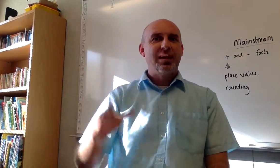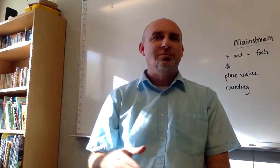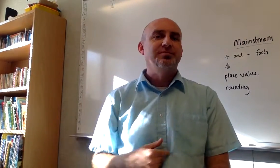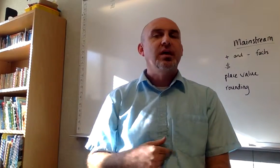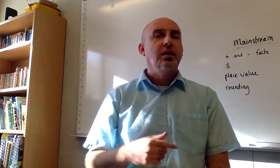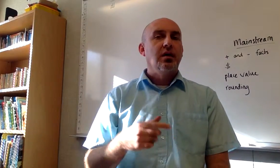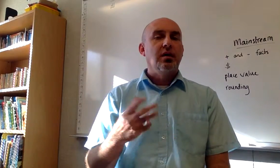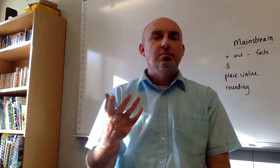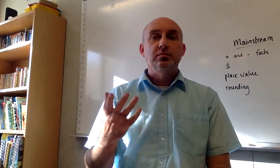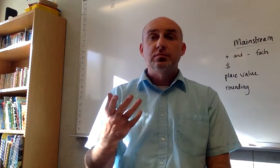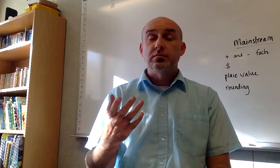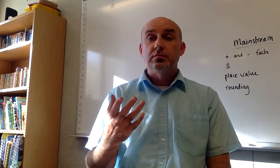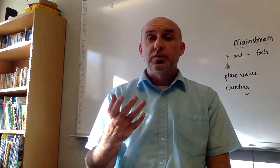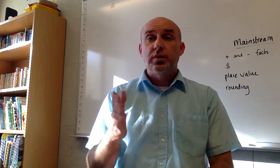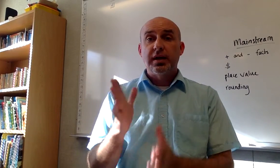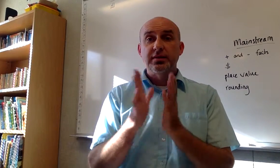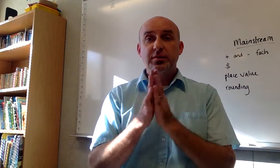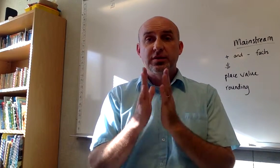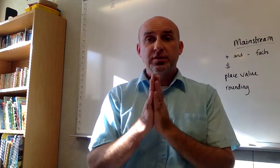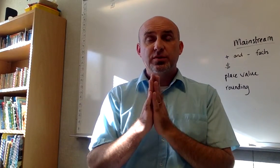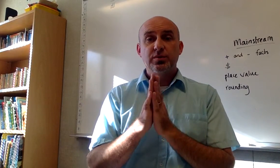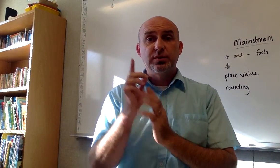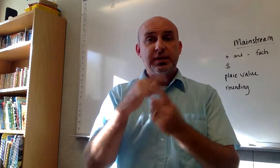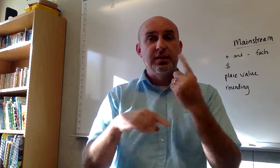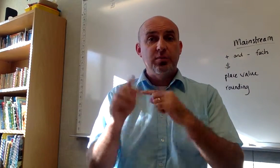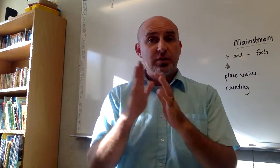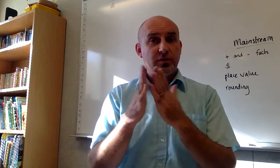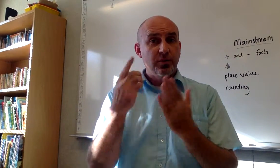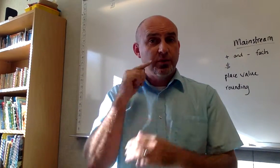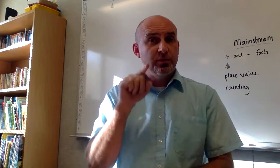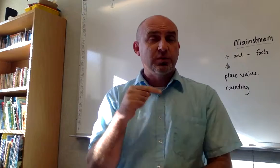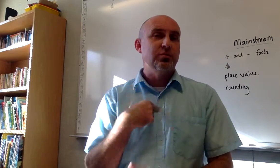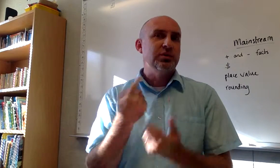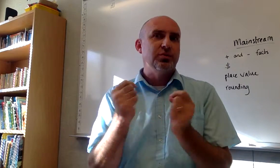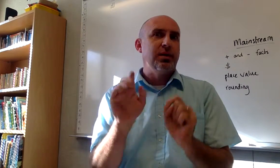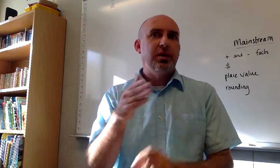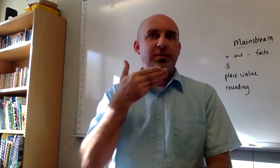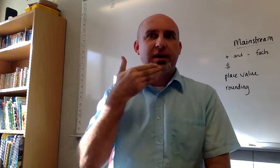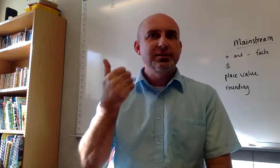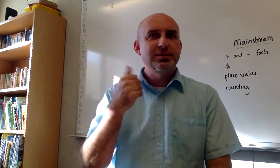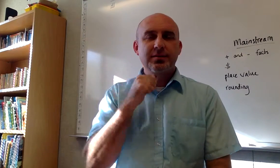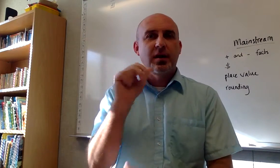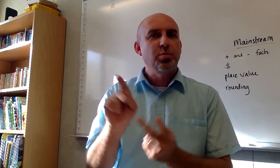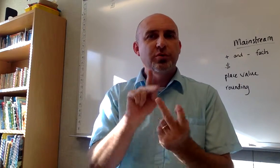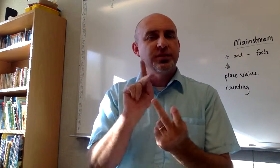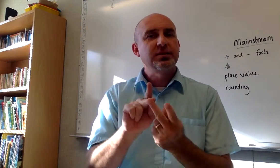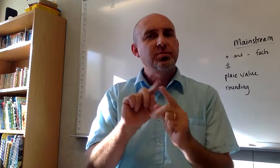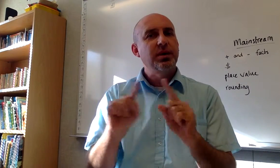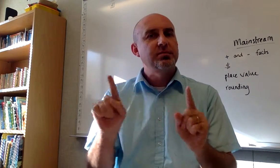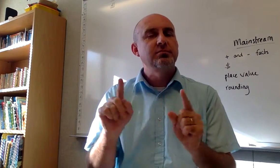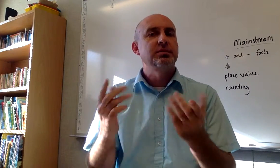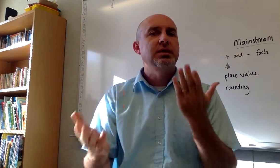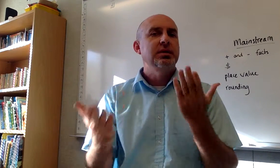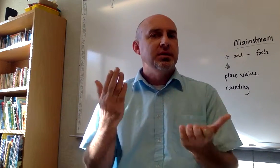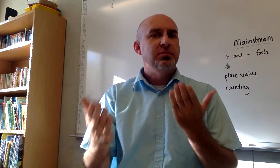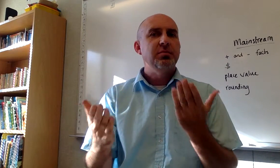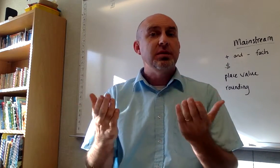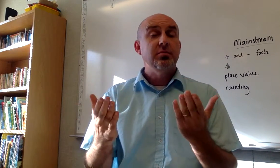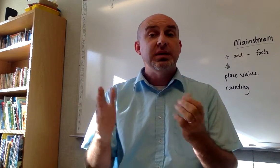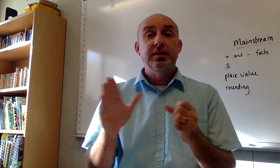Hi. Um, you asked me to sign a book for you, so I'm going to try my best. Not perfect, but maybe it'll be enough